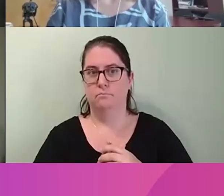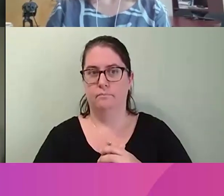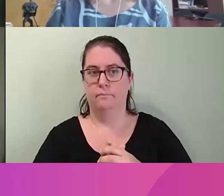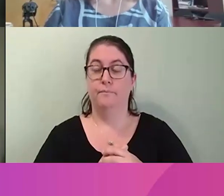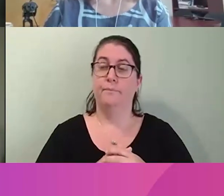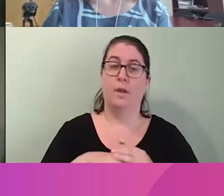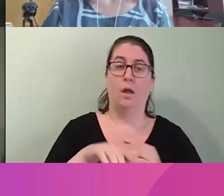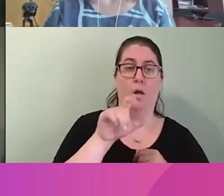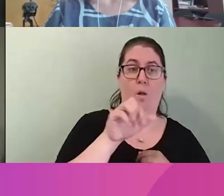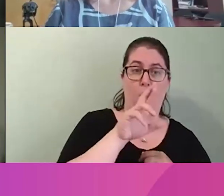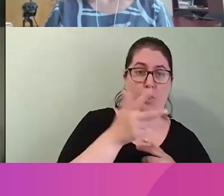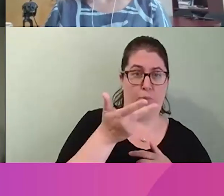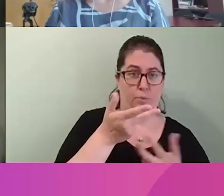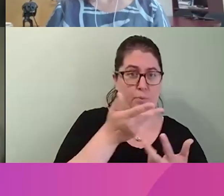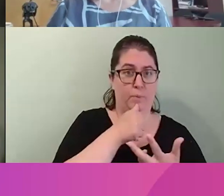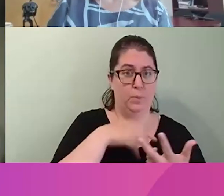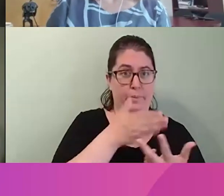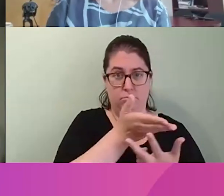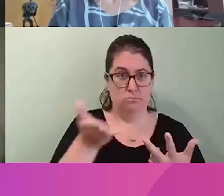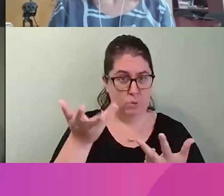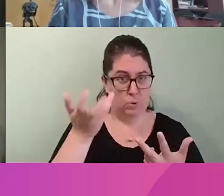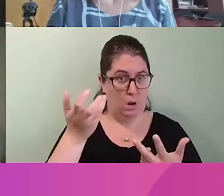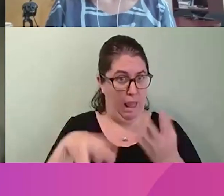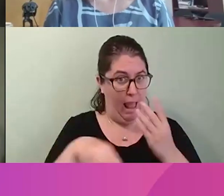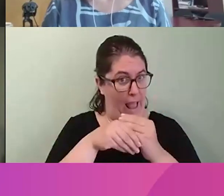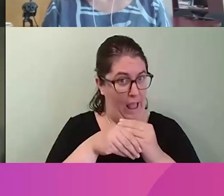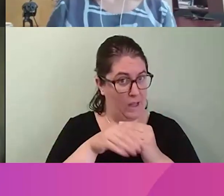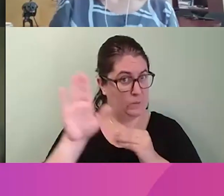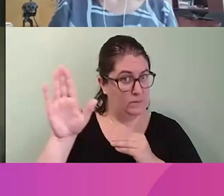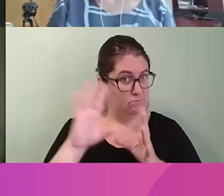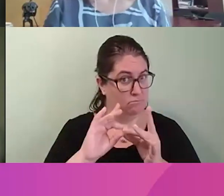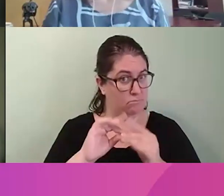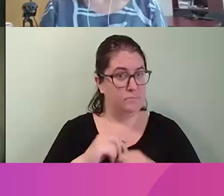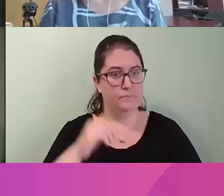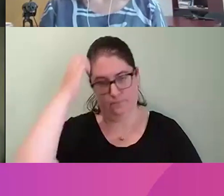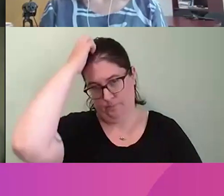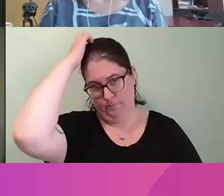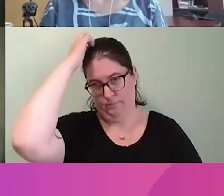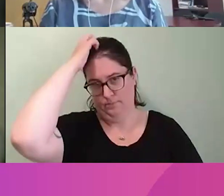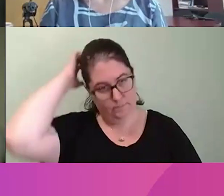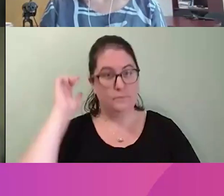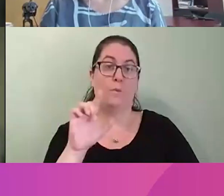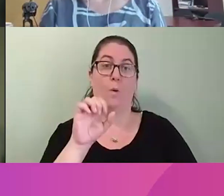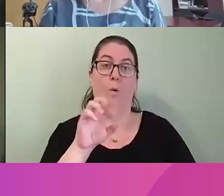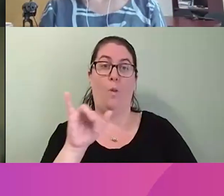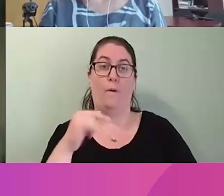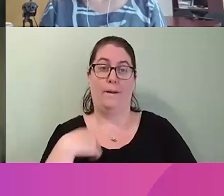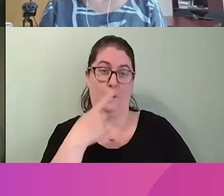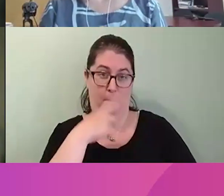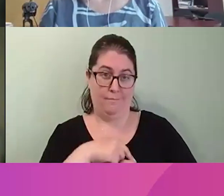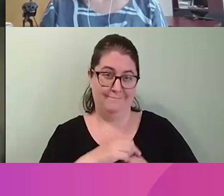Lori, Melanie, or Kathleen, do you want to add to the question around that? Yeah, I can start and others can chime